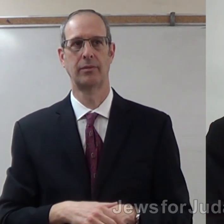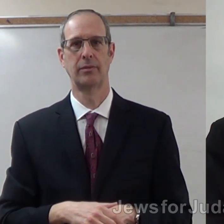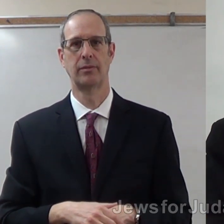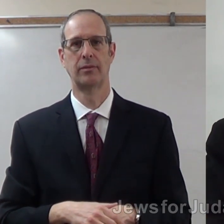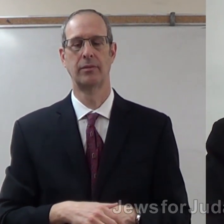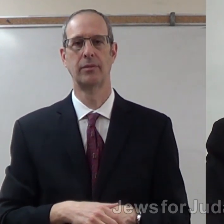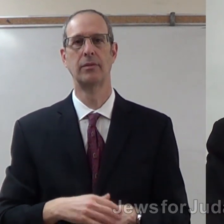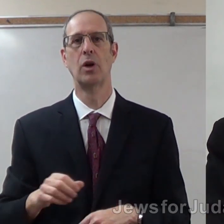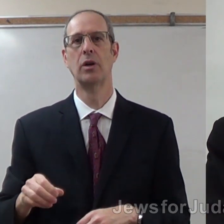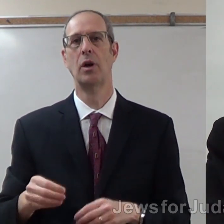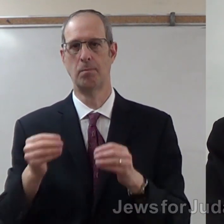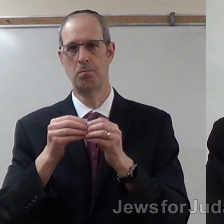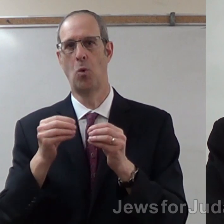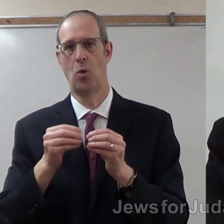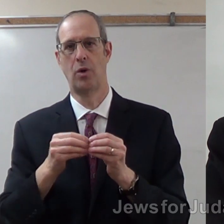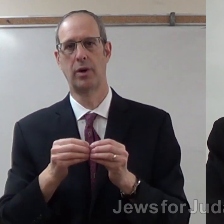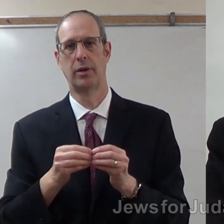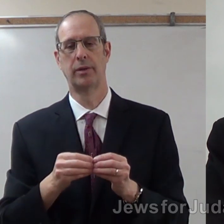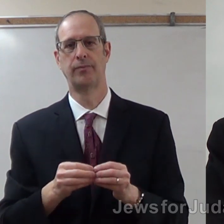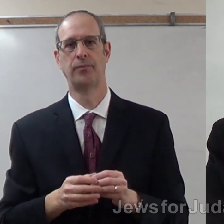Another thing to do